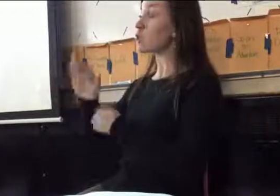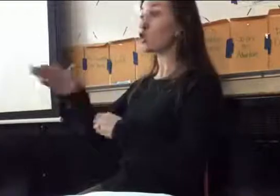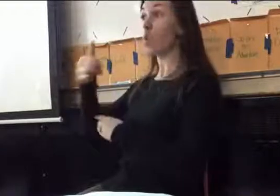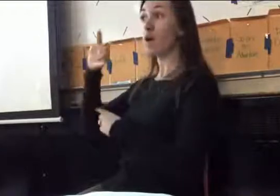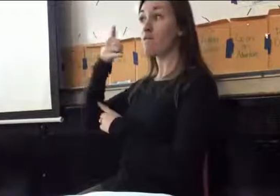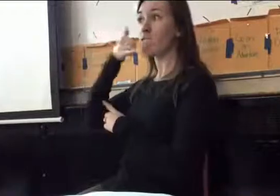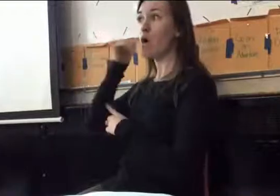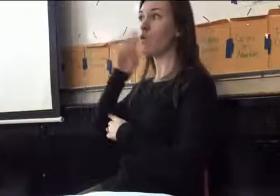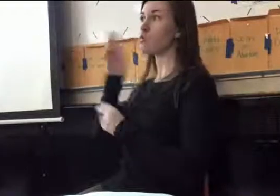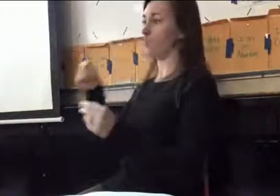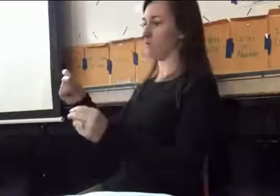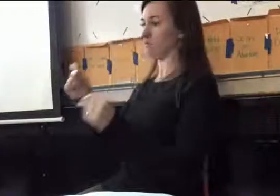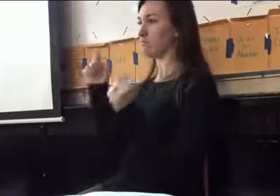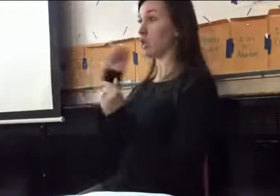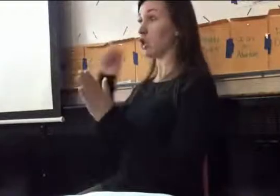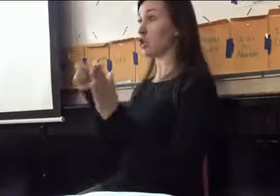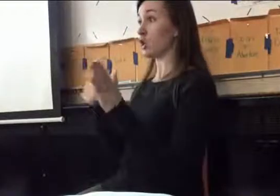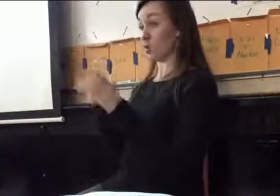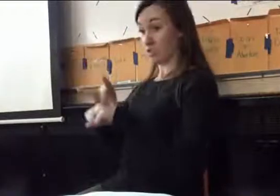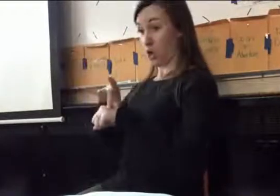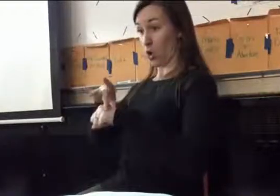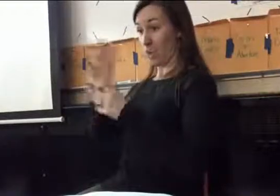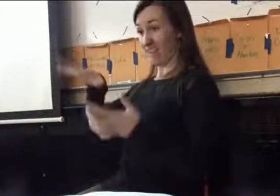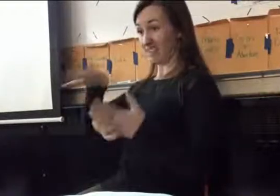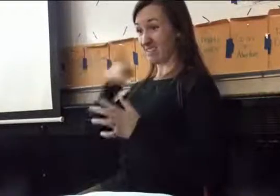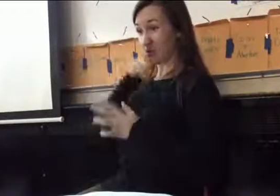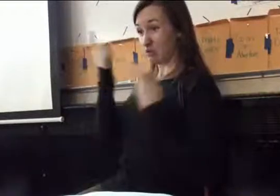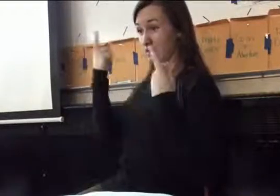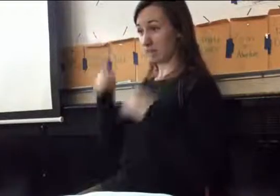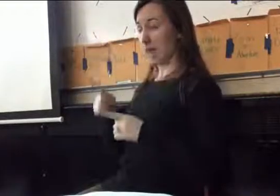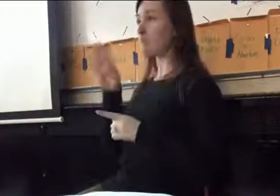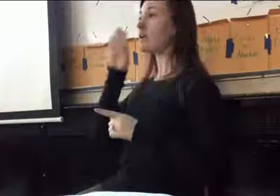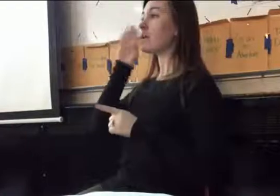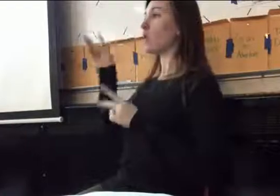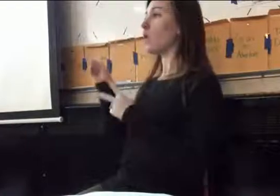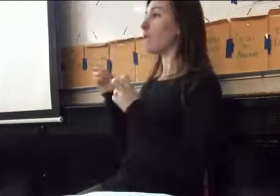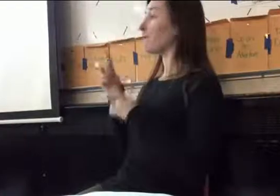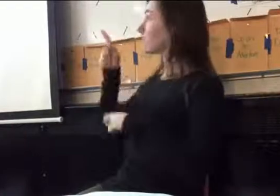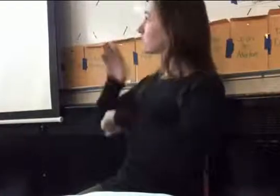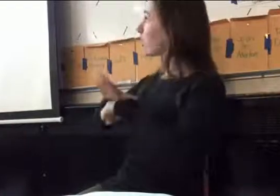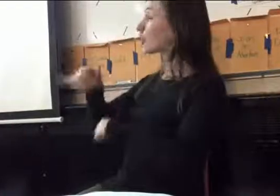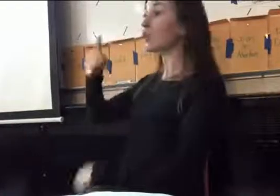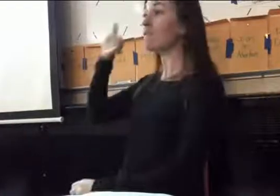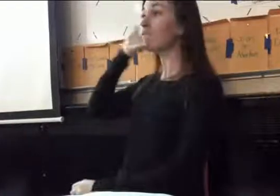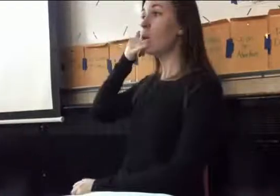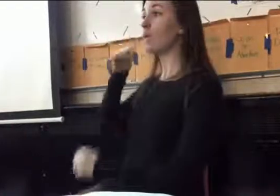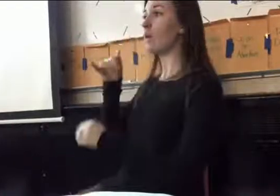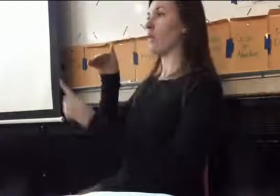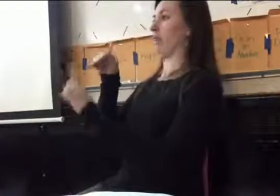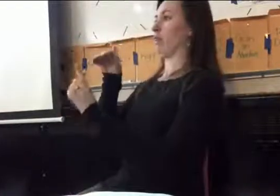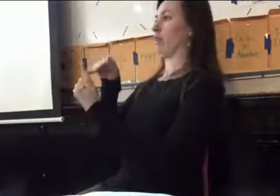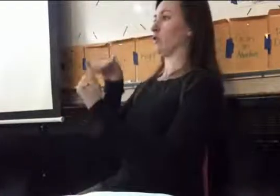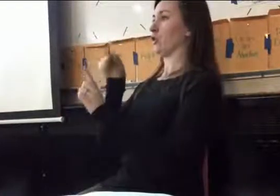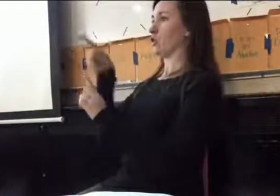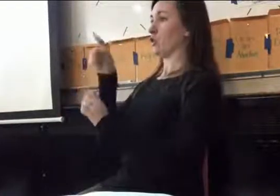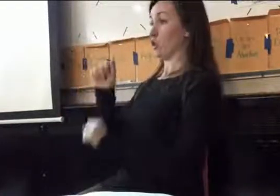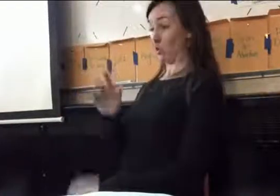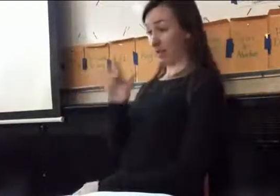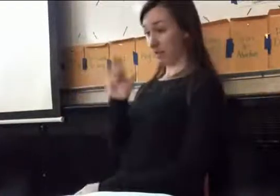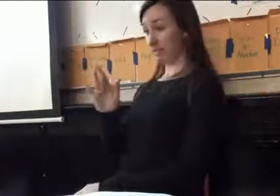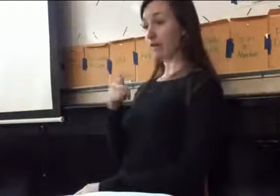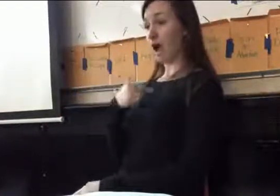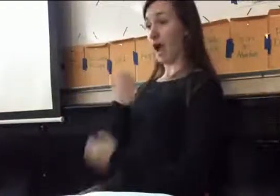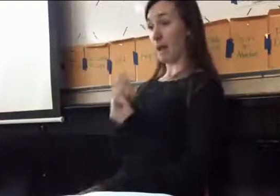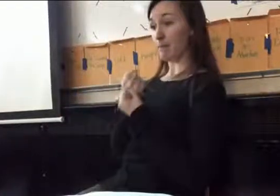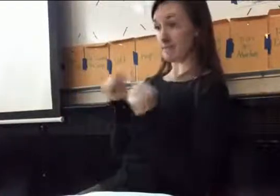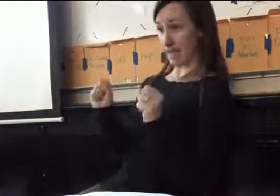there's a disaster happening. It puts this on your phone and it alerts you immediately so that you can go in. You press I'm safe,